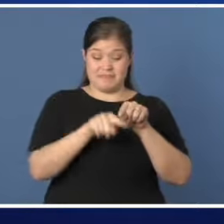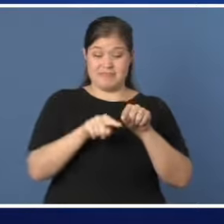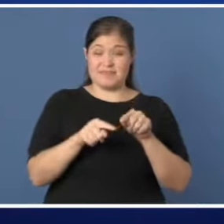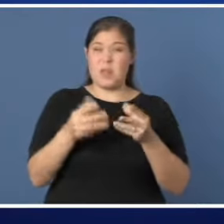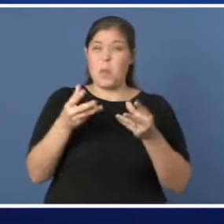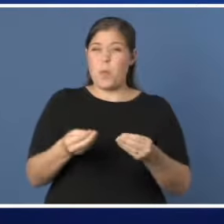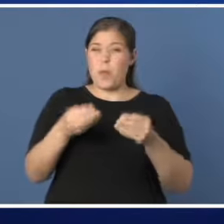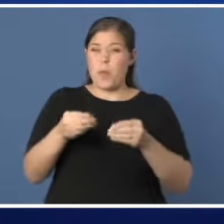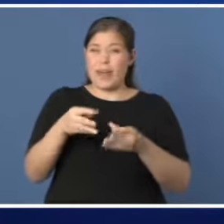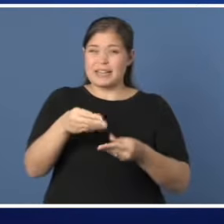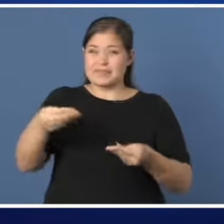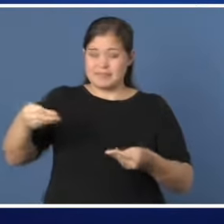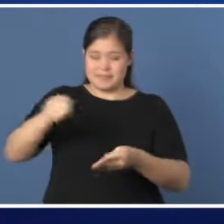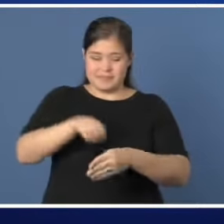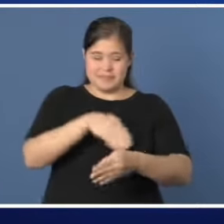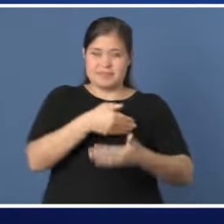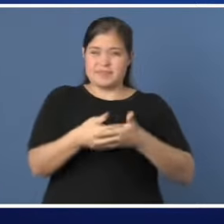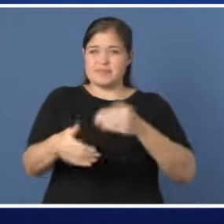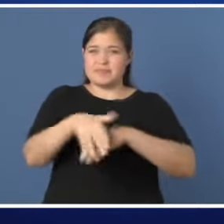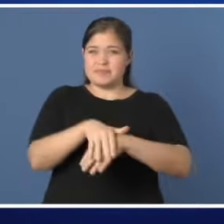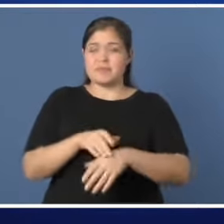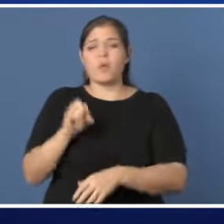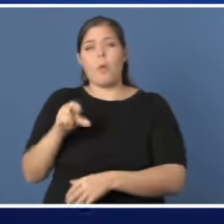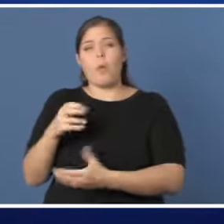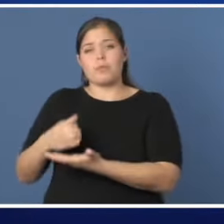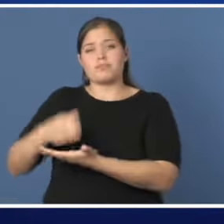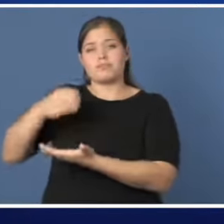moistened towelette, wet wipes,